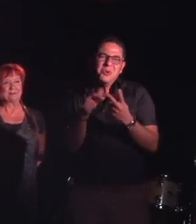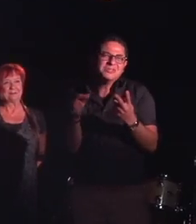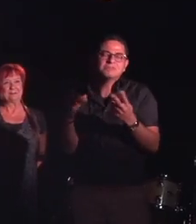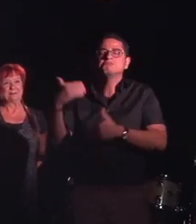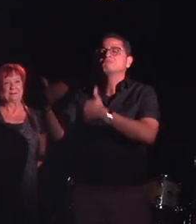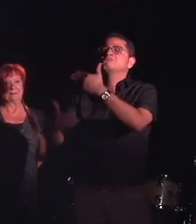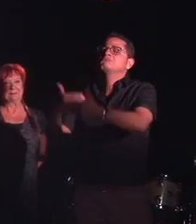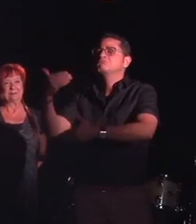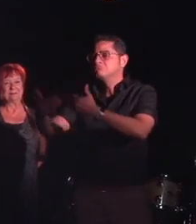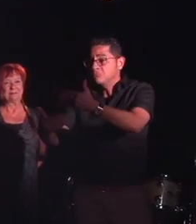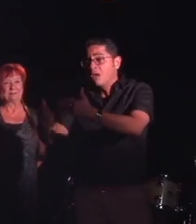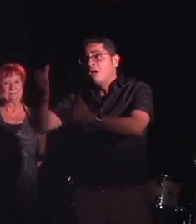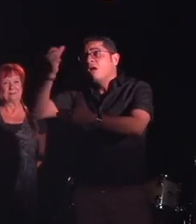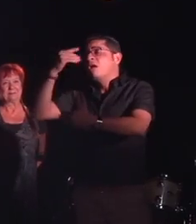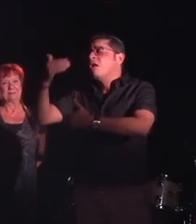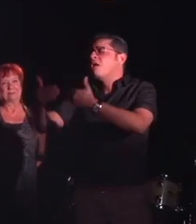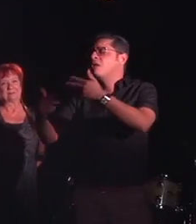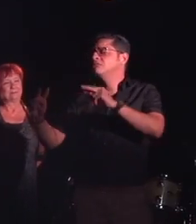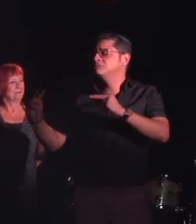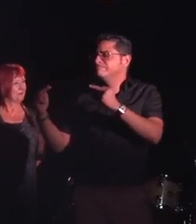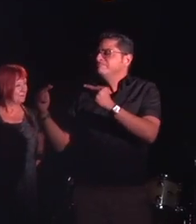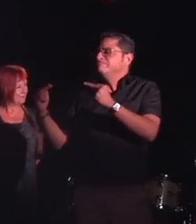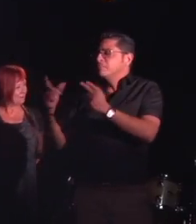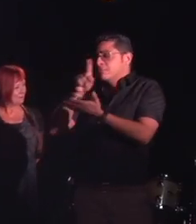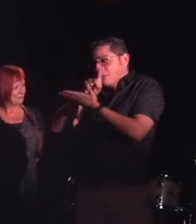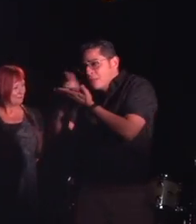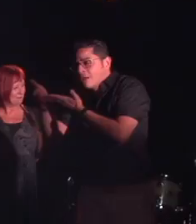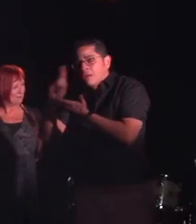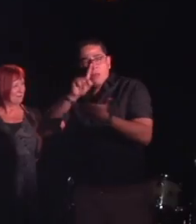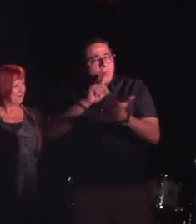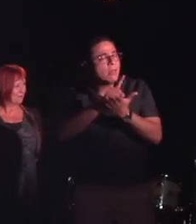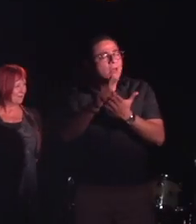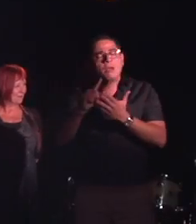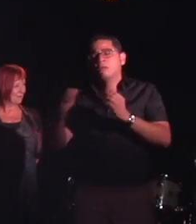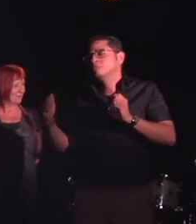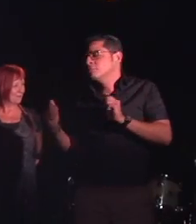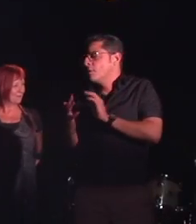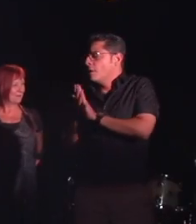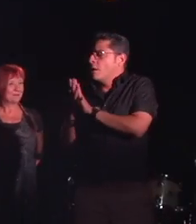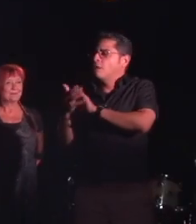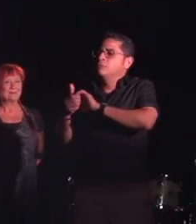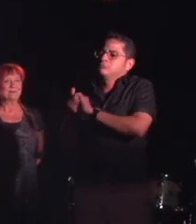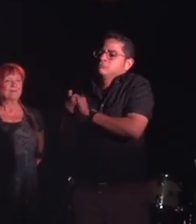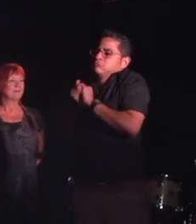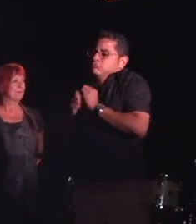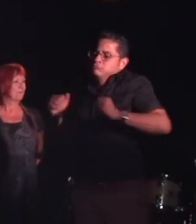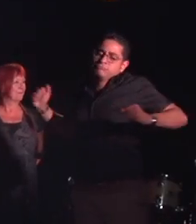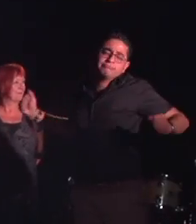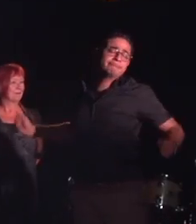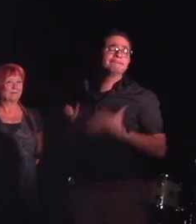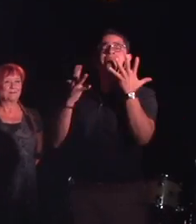shortcuts. When we finally did see the inevitable, our total surrender to each other was the